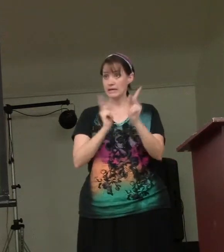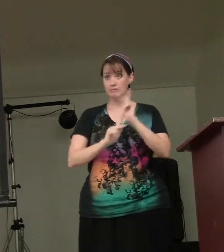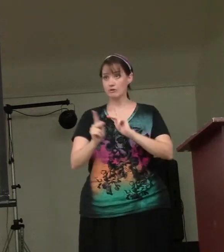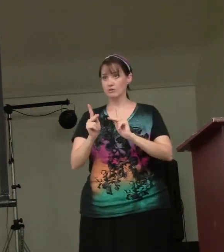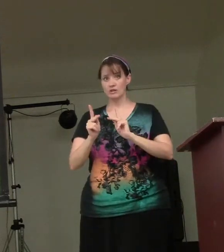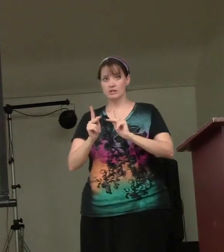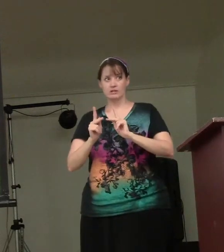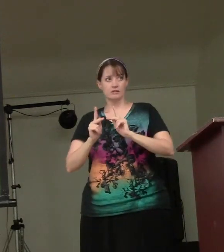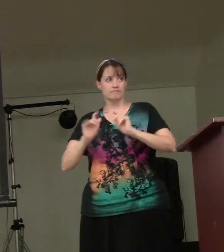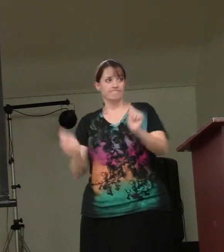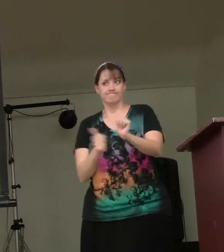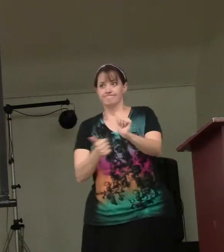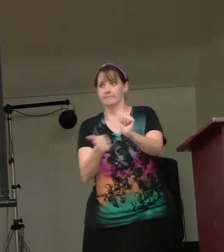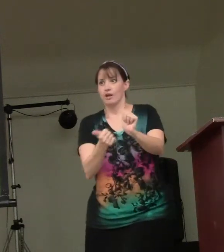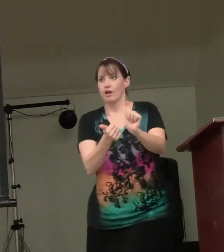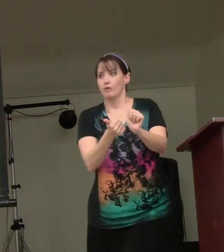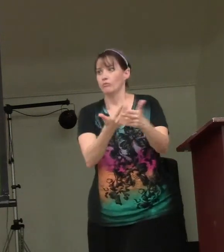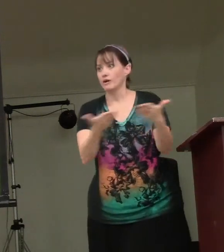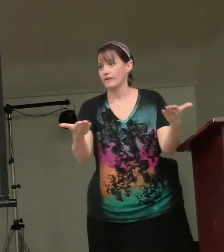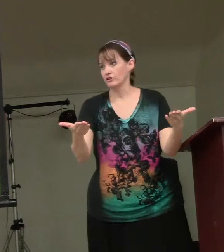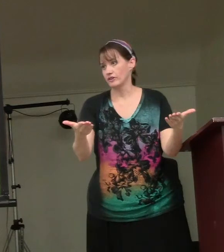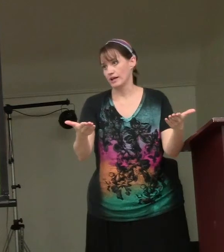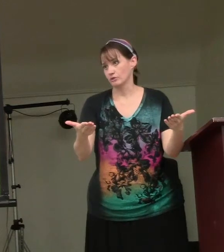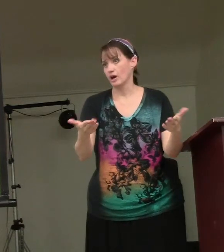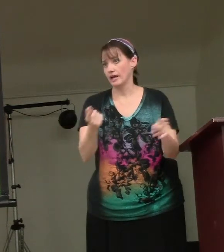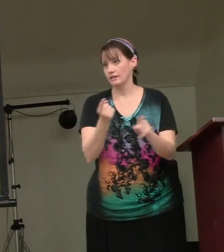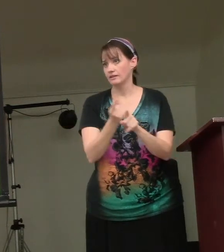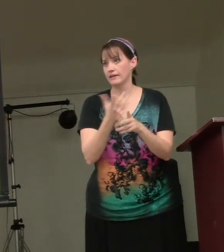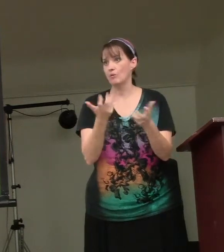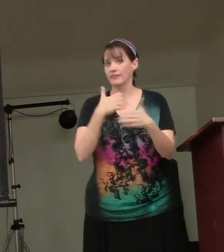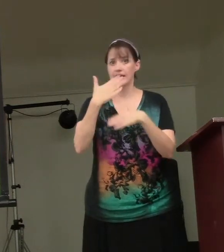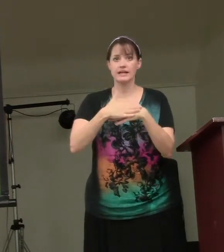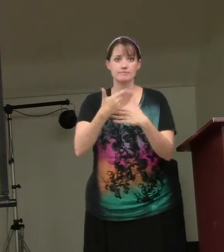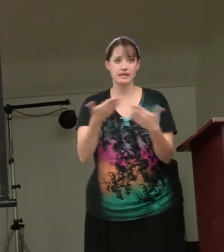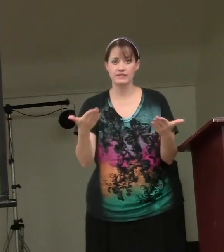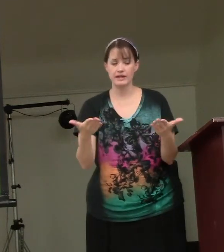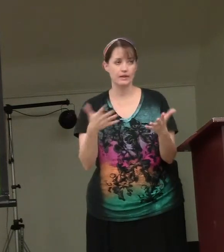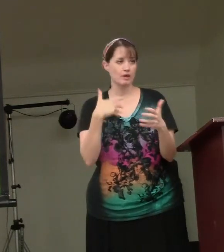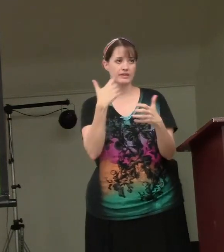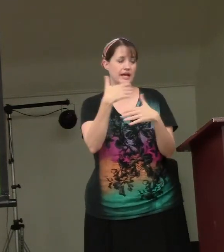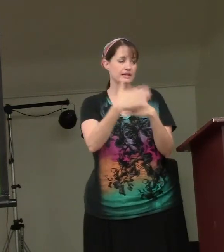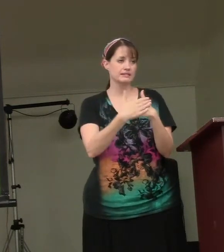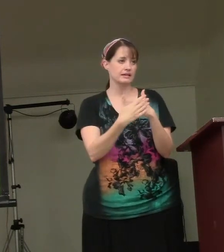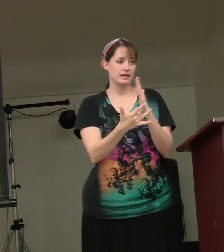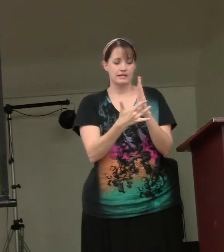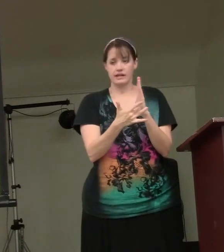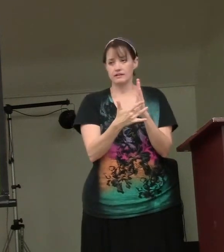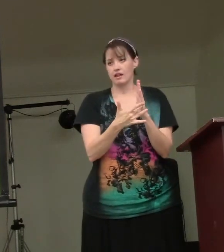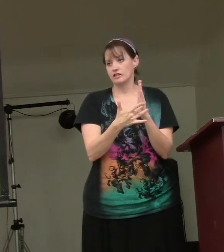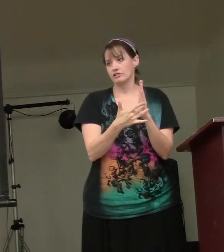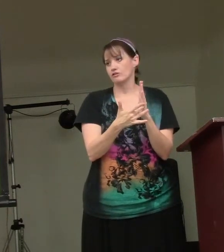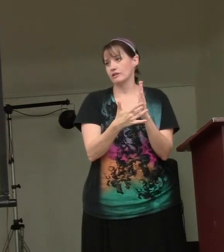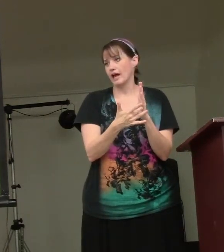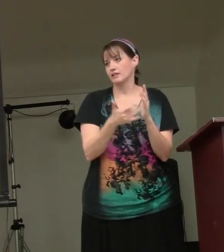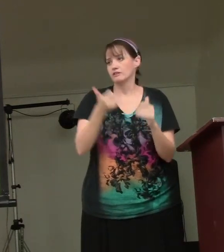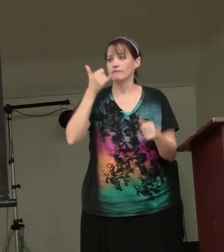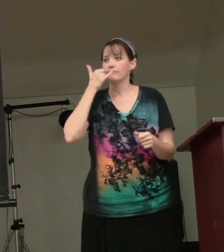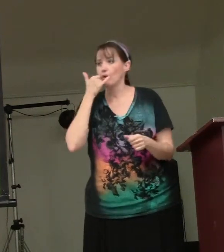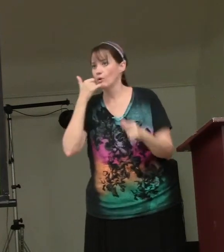people, they want after things, right? They want the next big thing. They want the next technological gadget, the phone